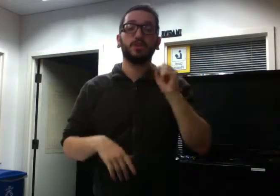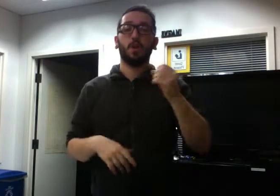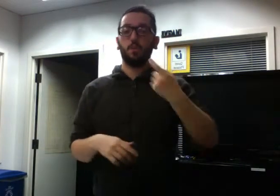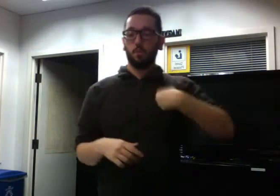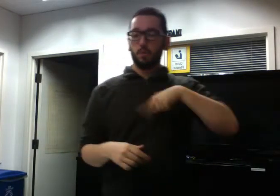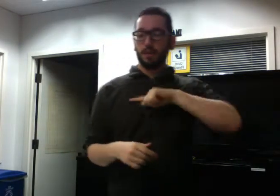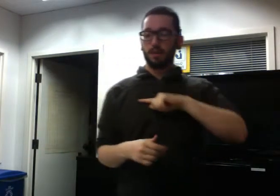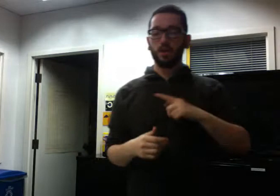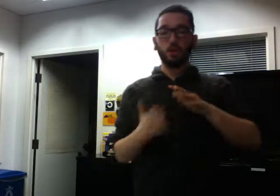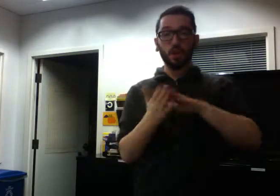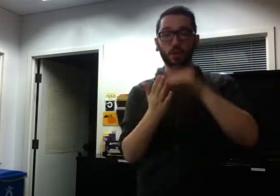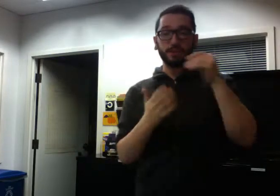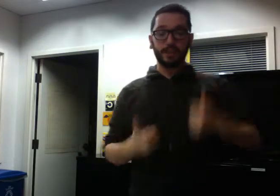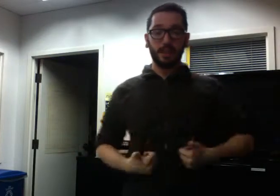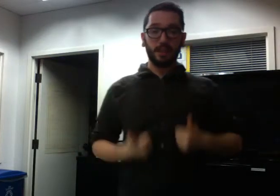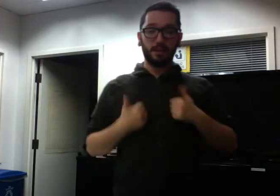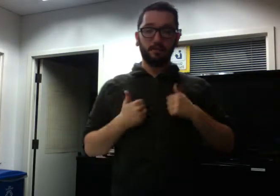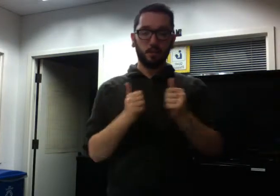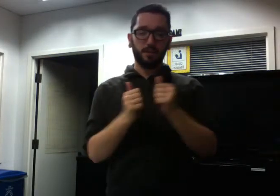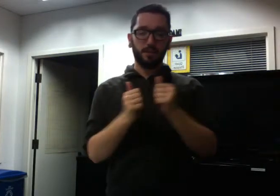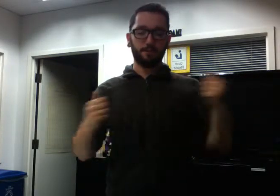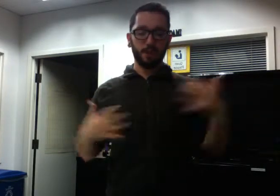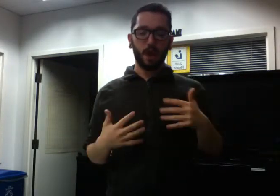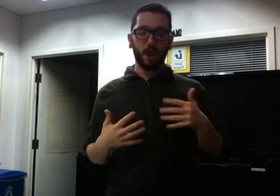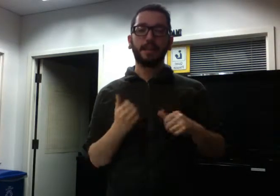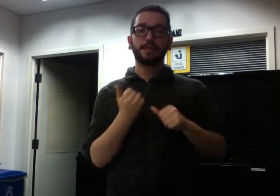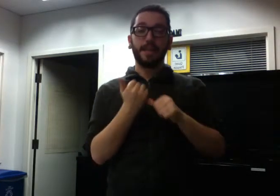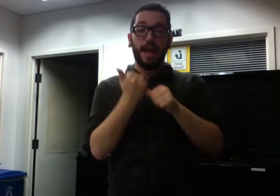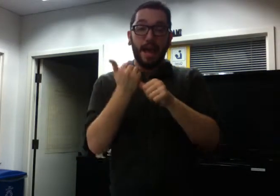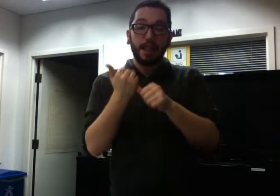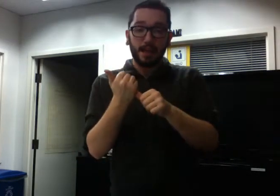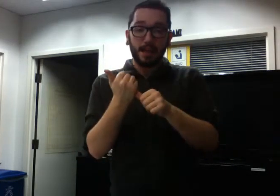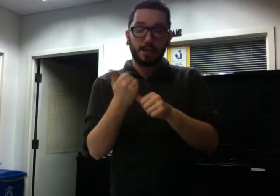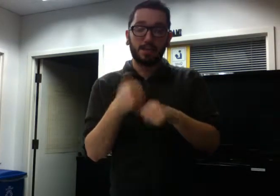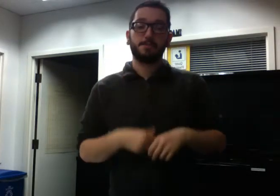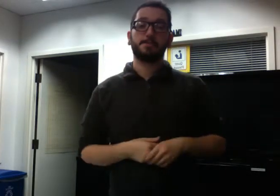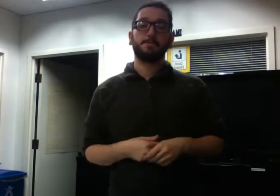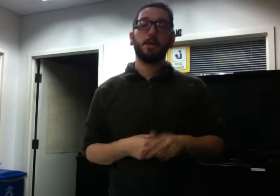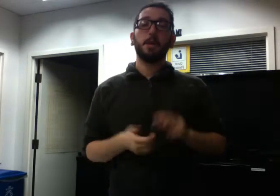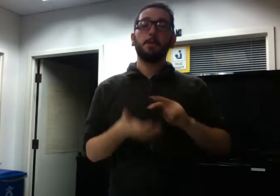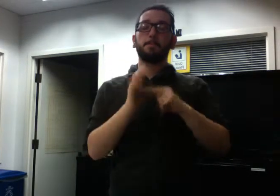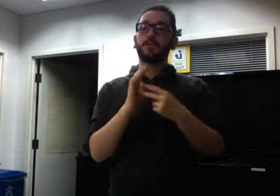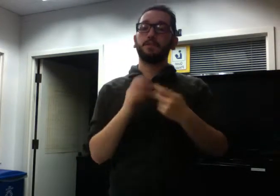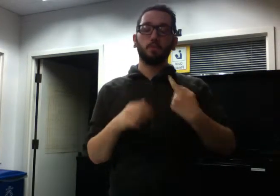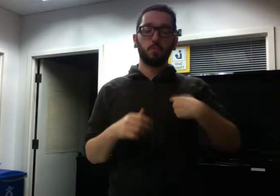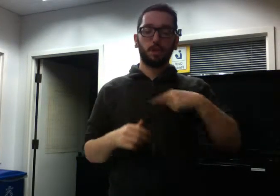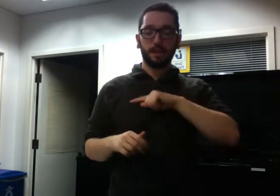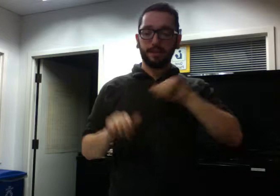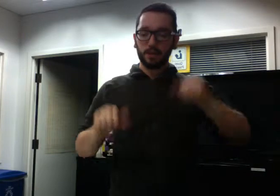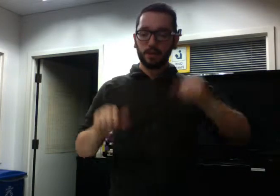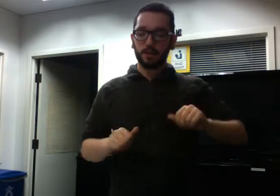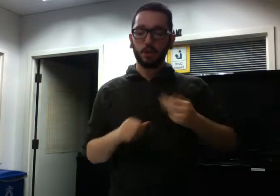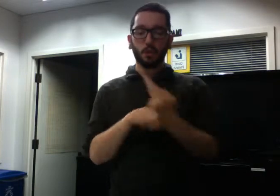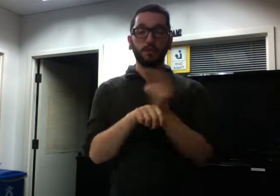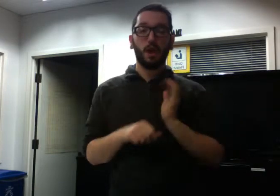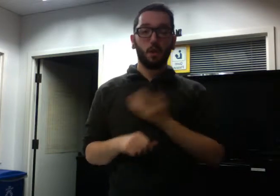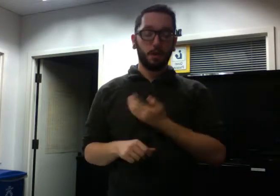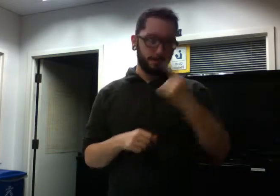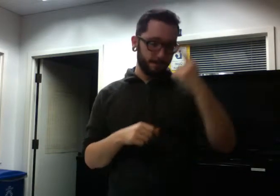which navigates our path in the direction of growth, use our minds and strength of spirit to expand our personal